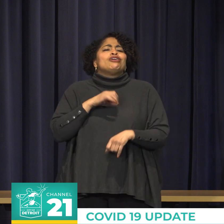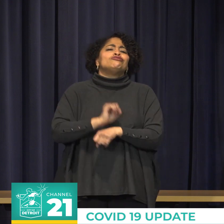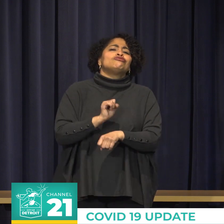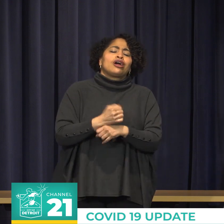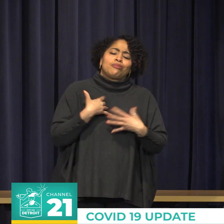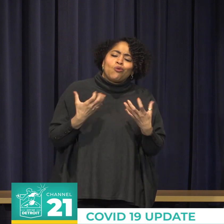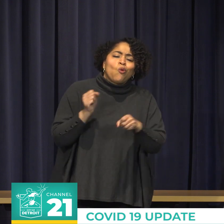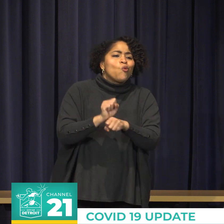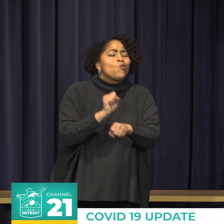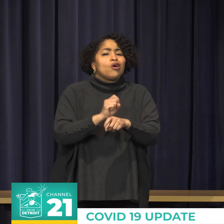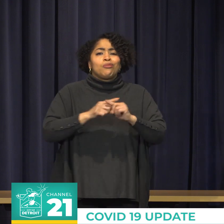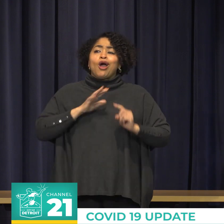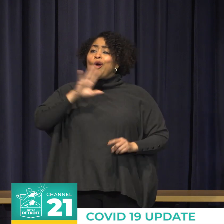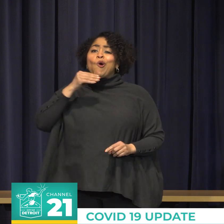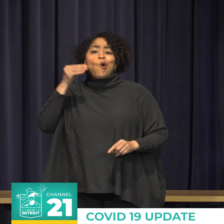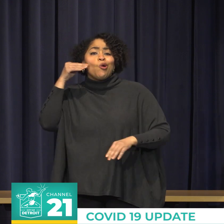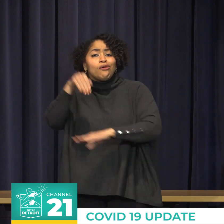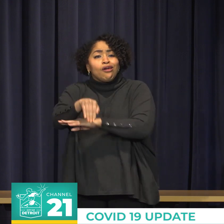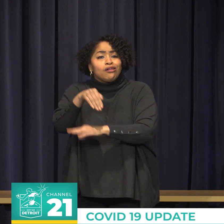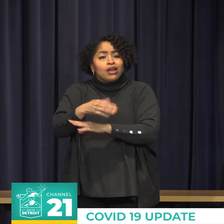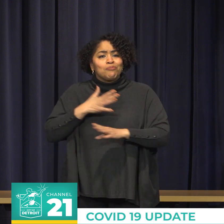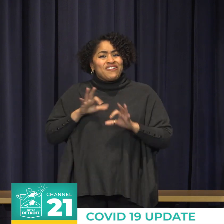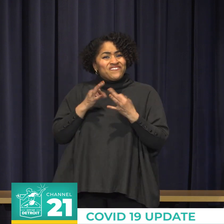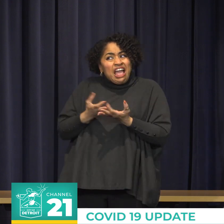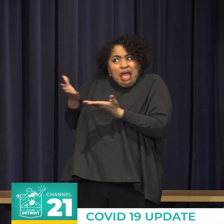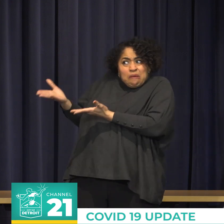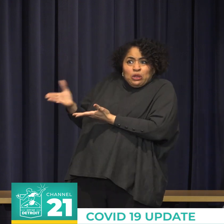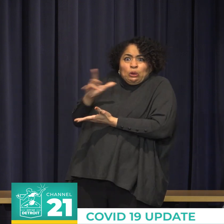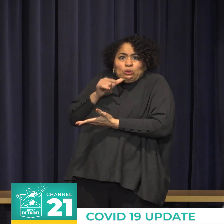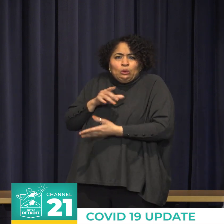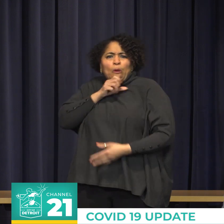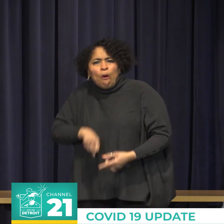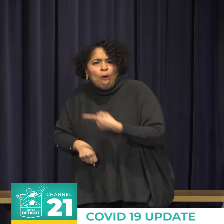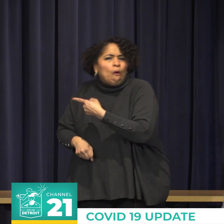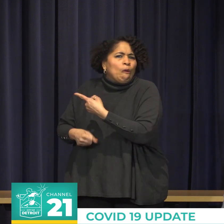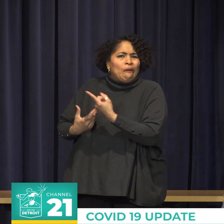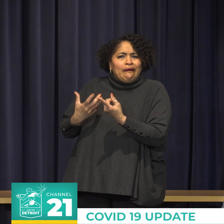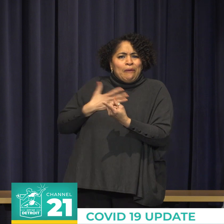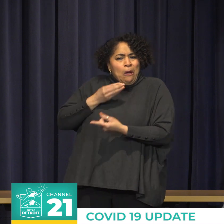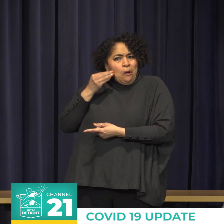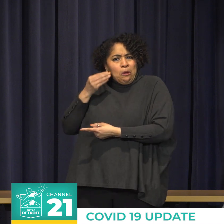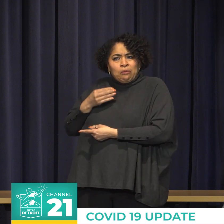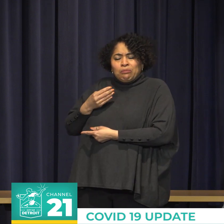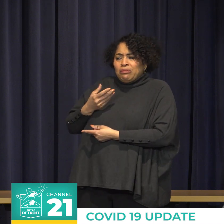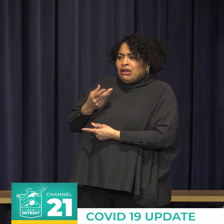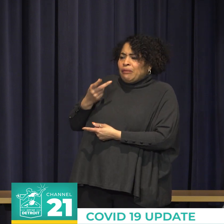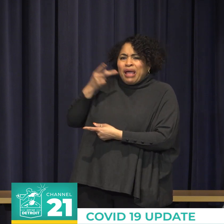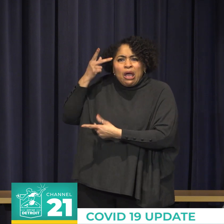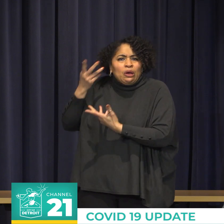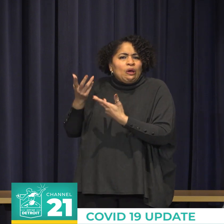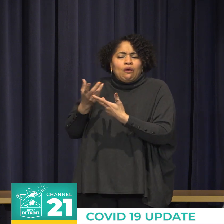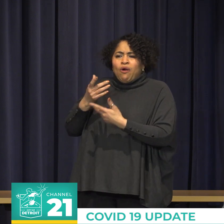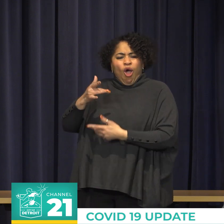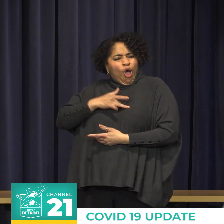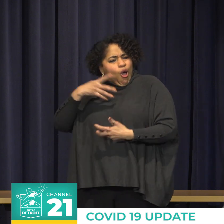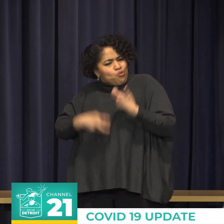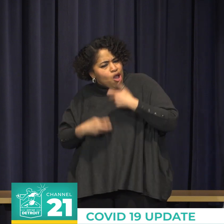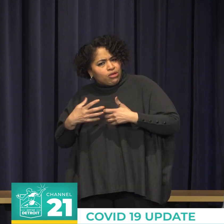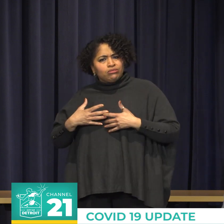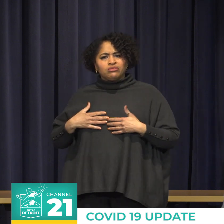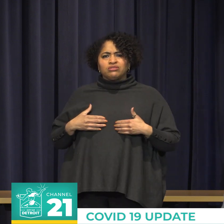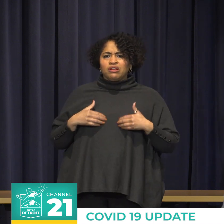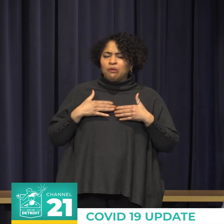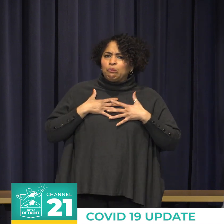job, but when I go home at night, I've got a relative who's elderly, who might have heart conditions or lung